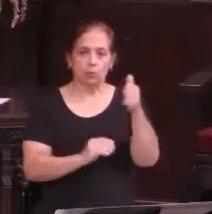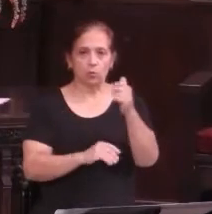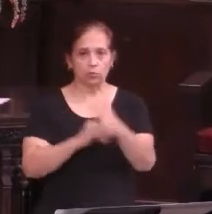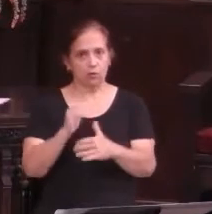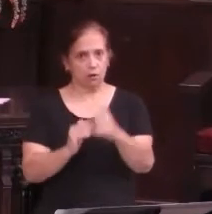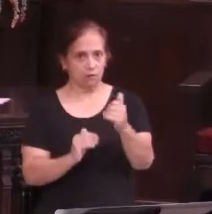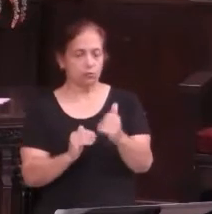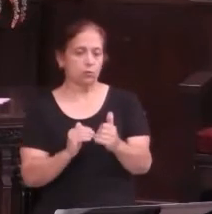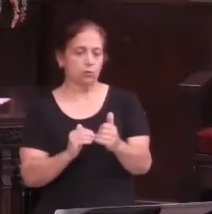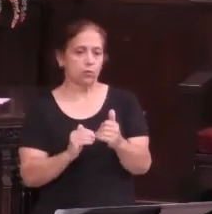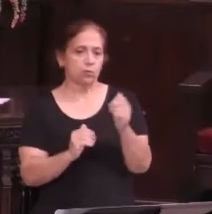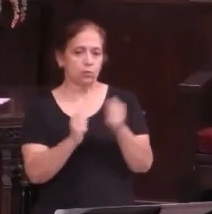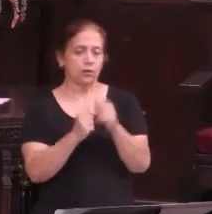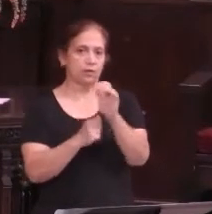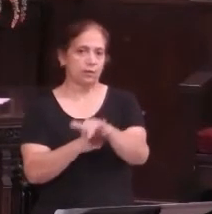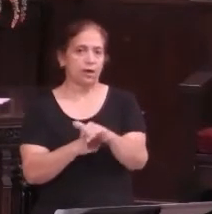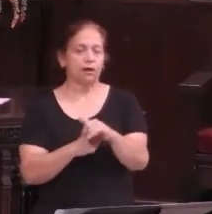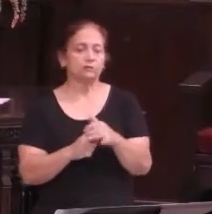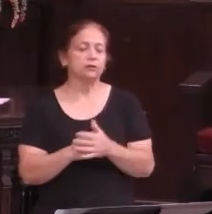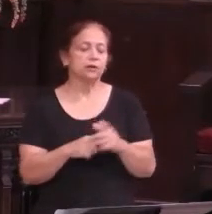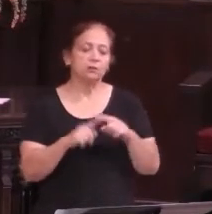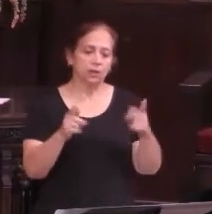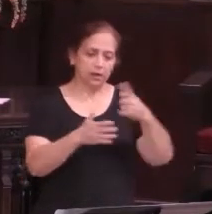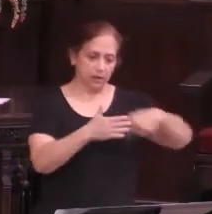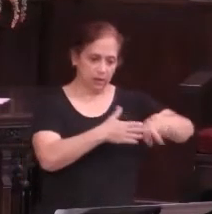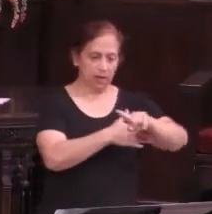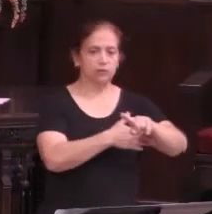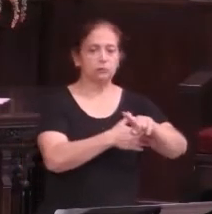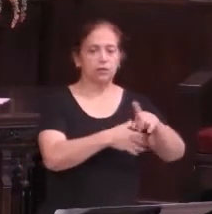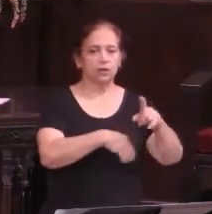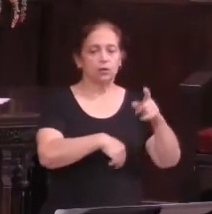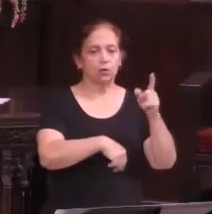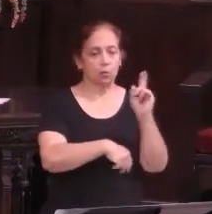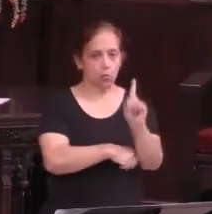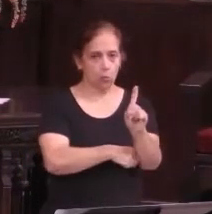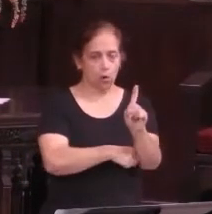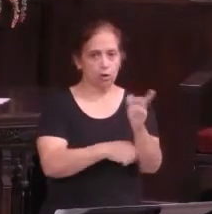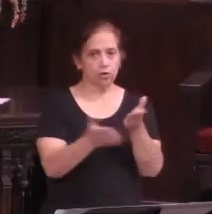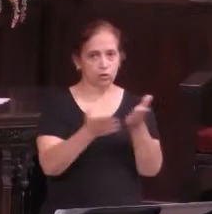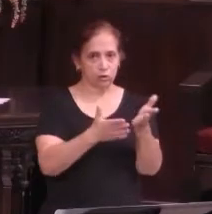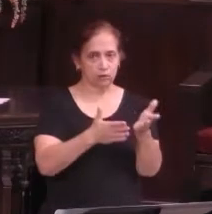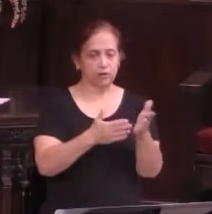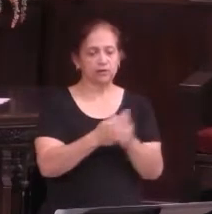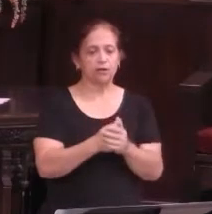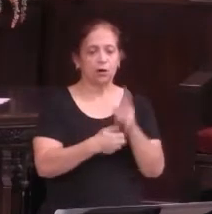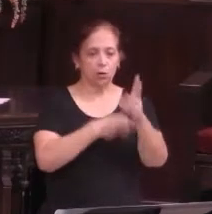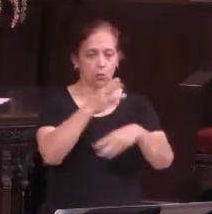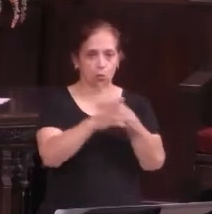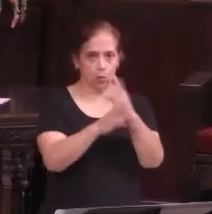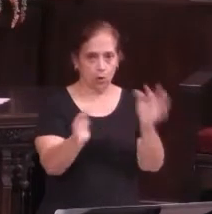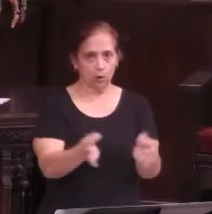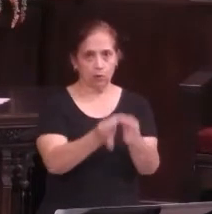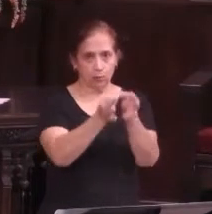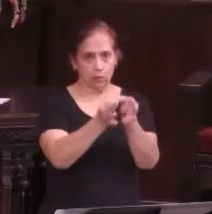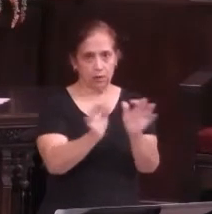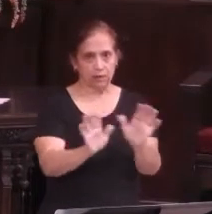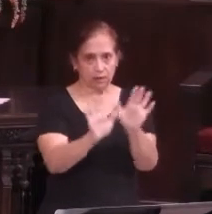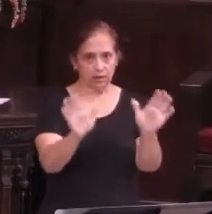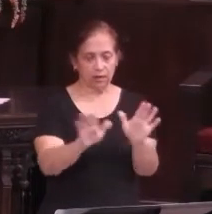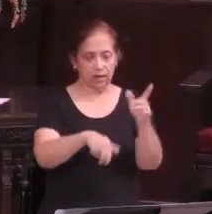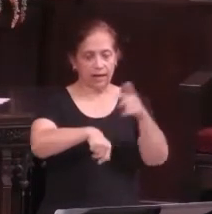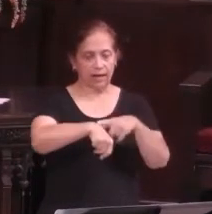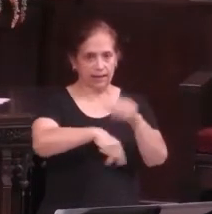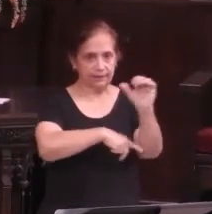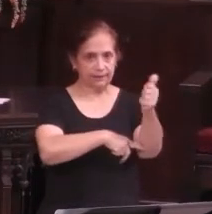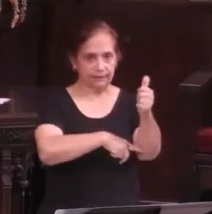that medium. But again, next Sunday, one service, World Communion Sunday